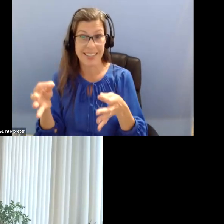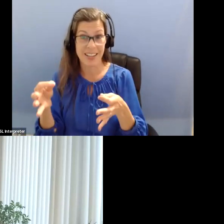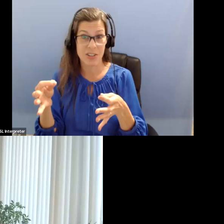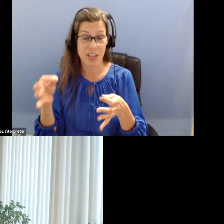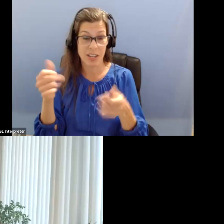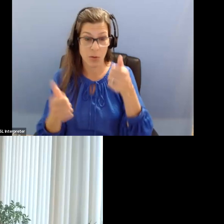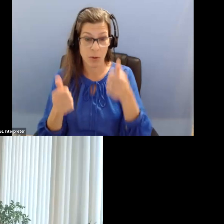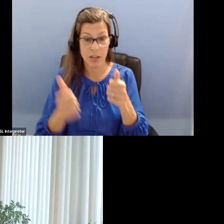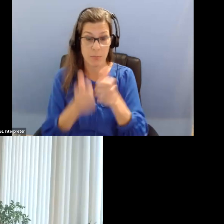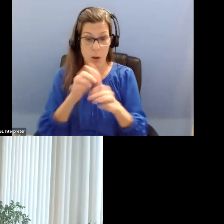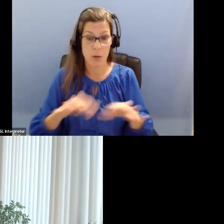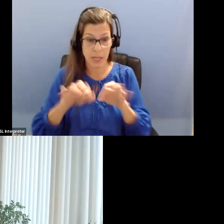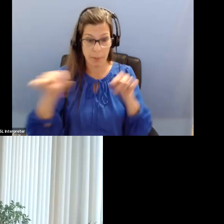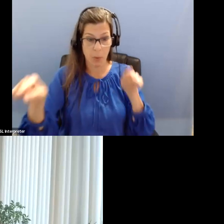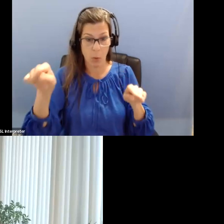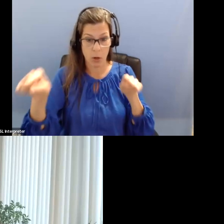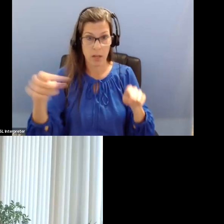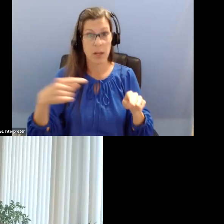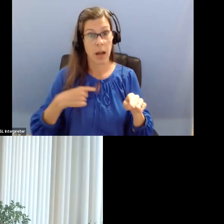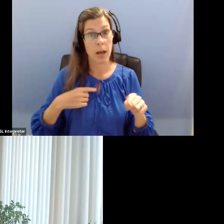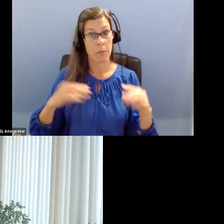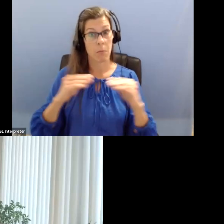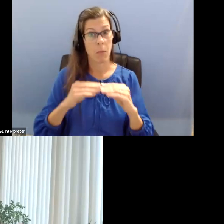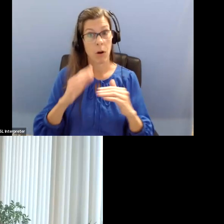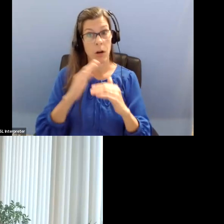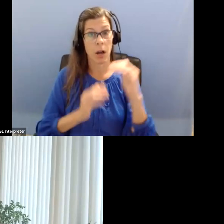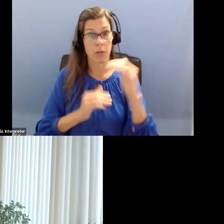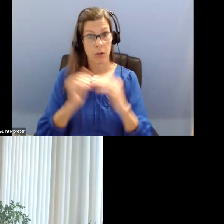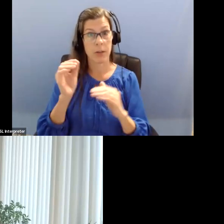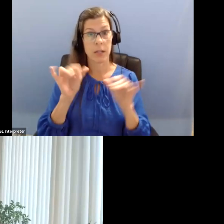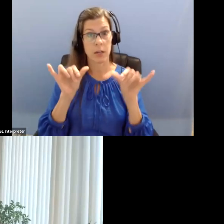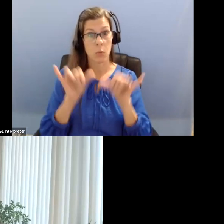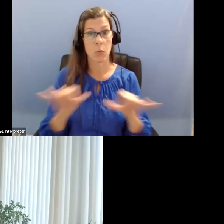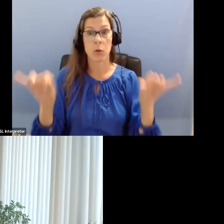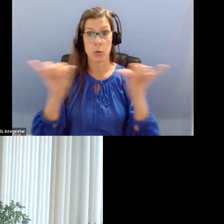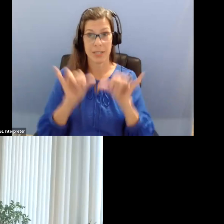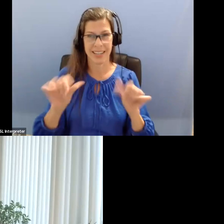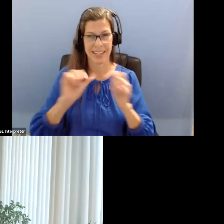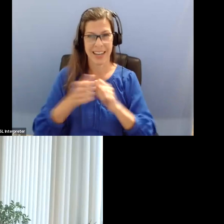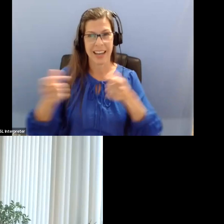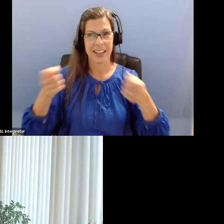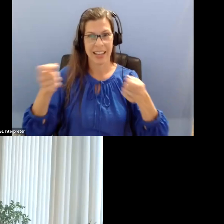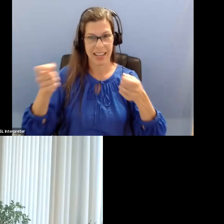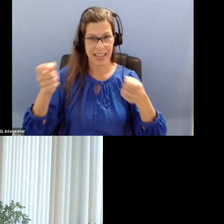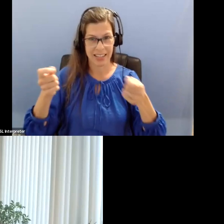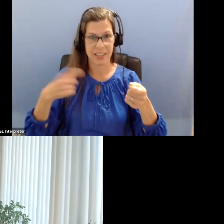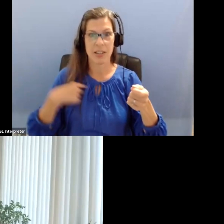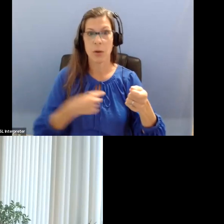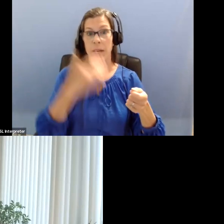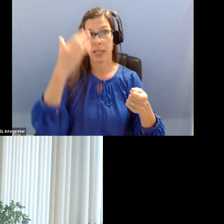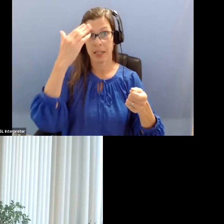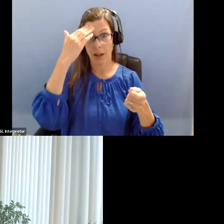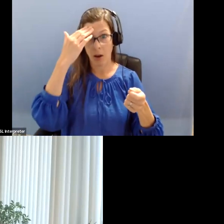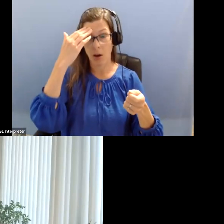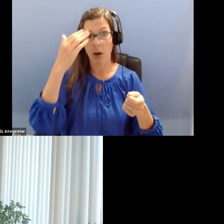more comfortable with a routine handling it so that we know that behind the scenes,